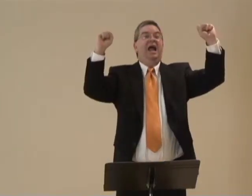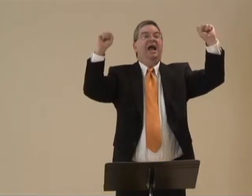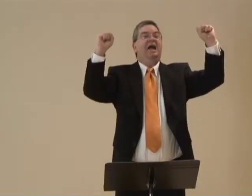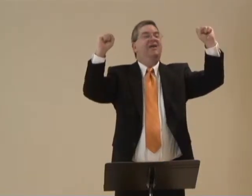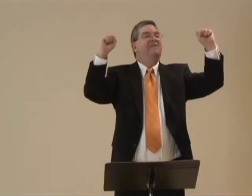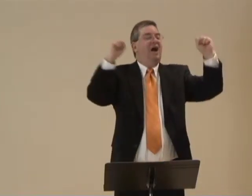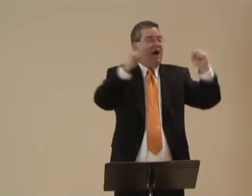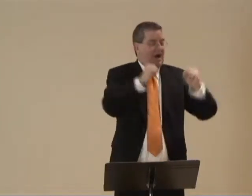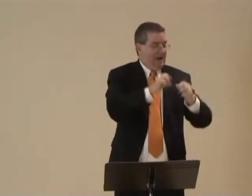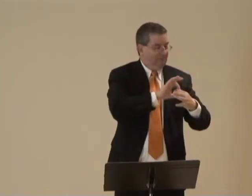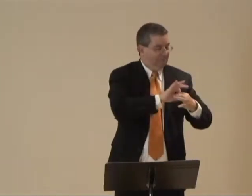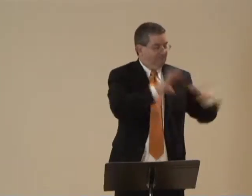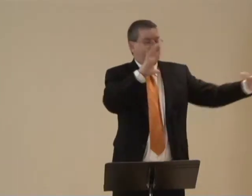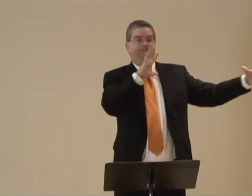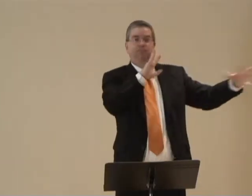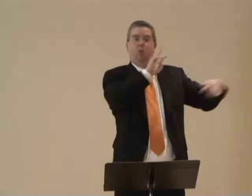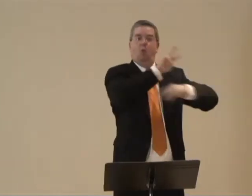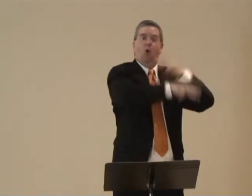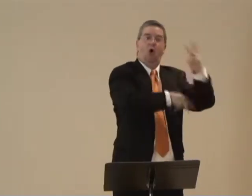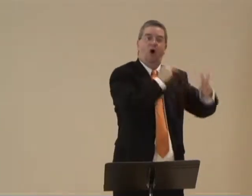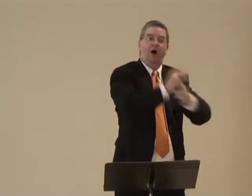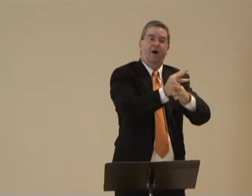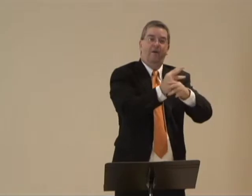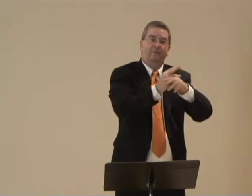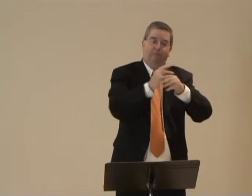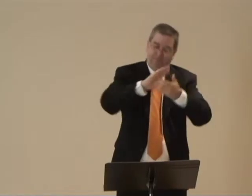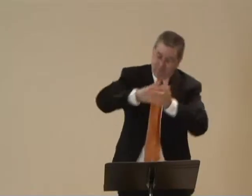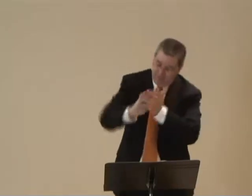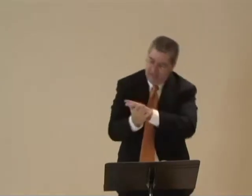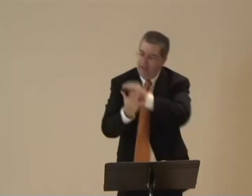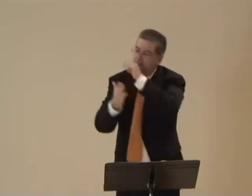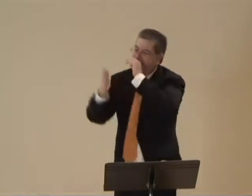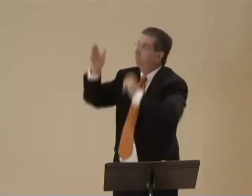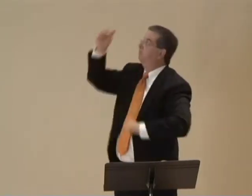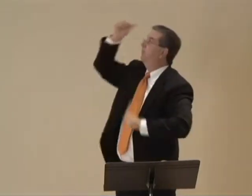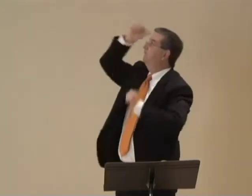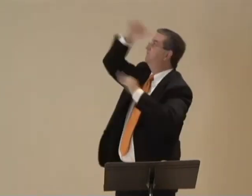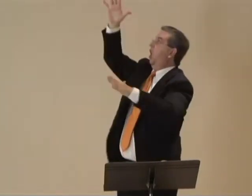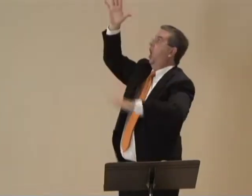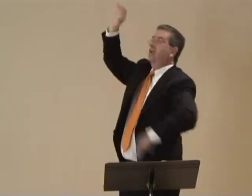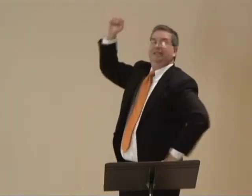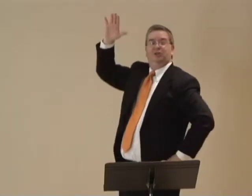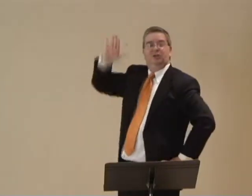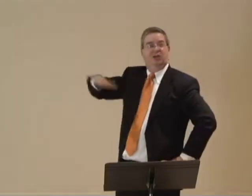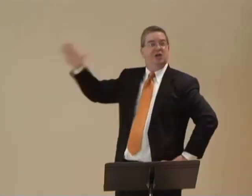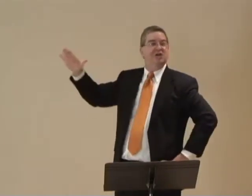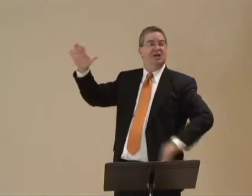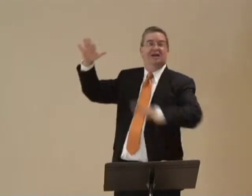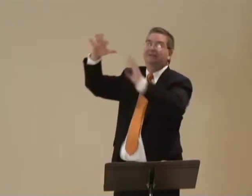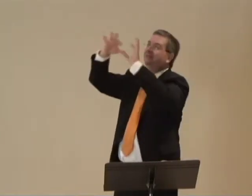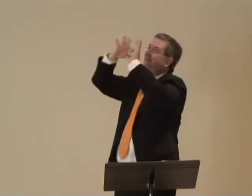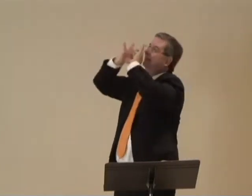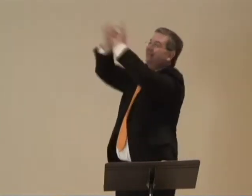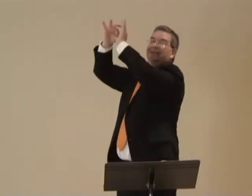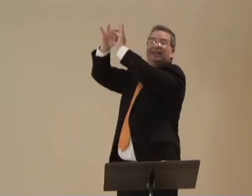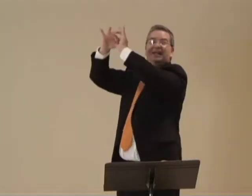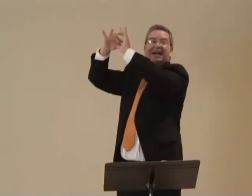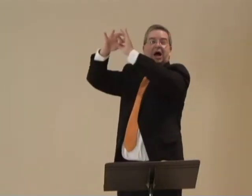accept the Lord and are saved. And that's when they're able to let go of the things of this world and turn to God and become